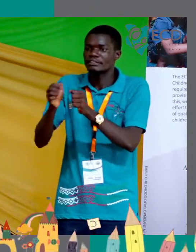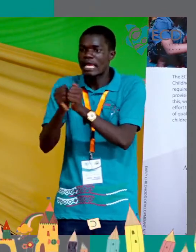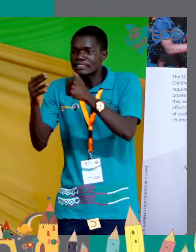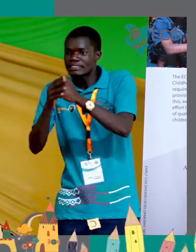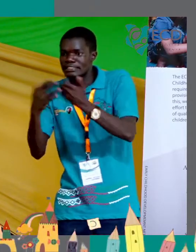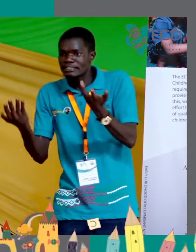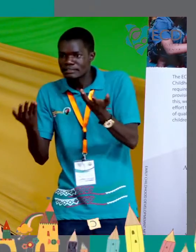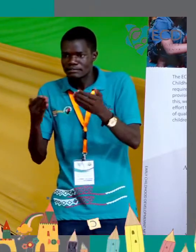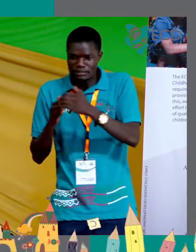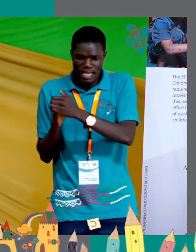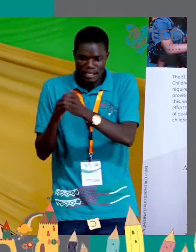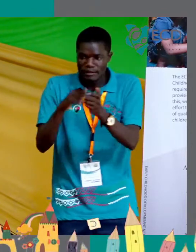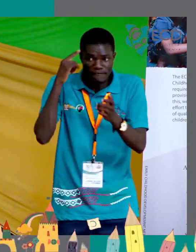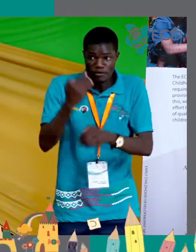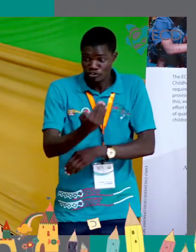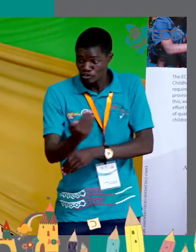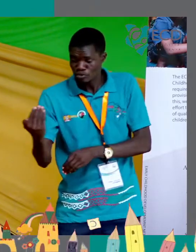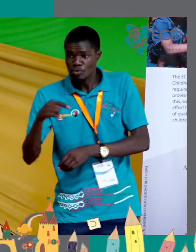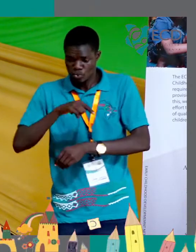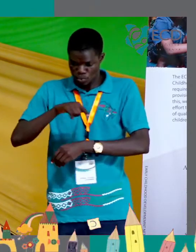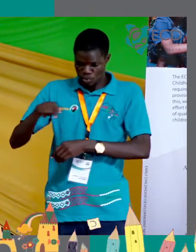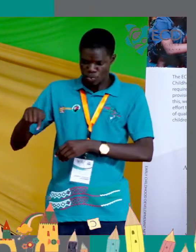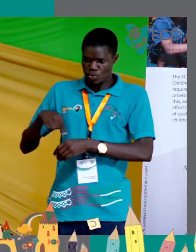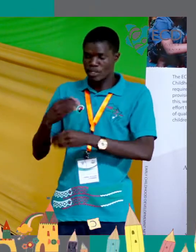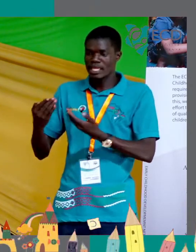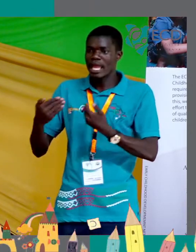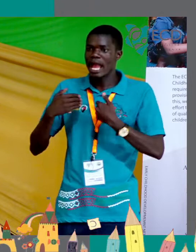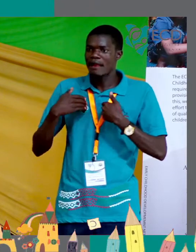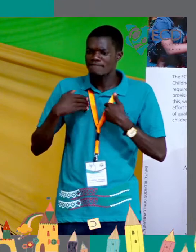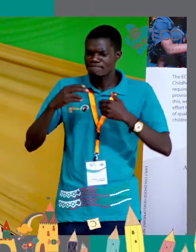children. We managed to conduct an